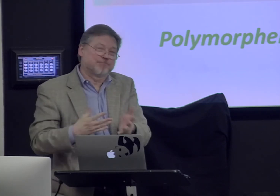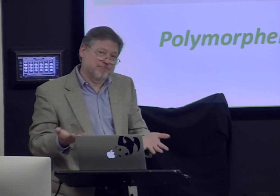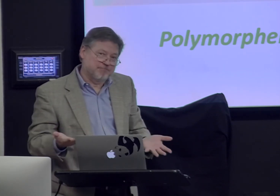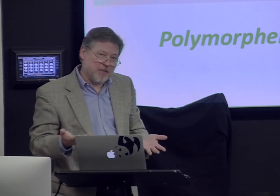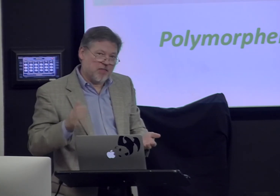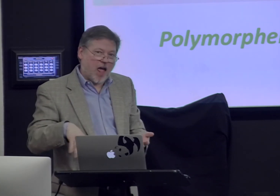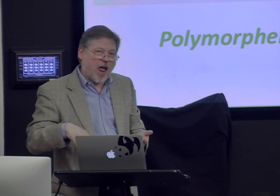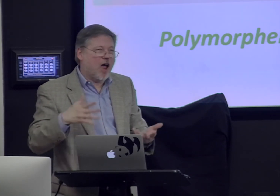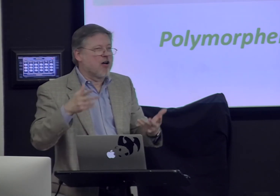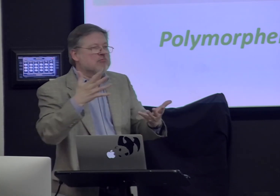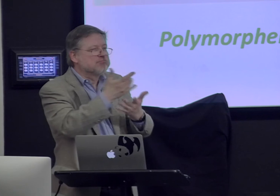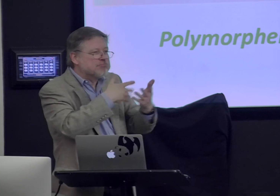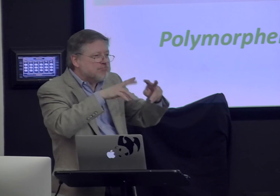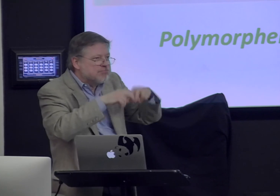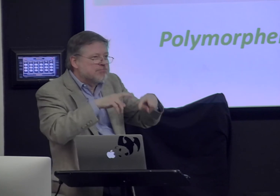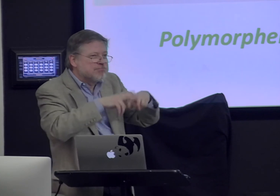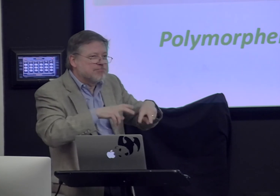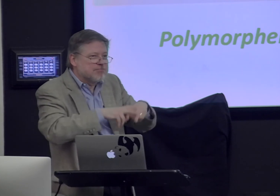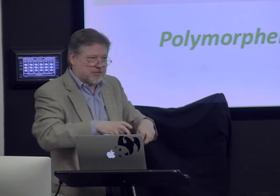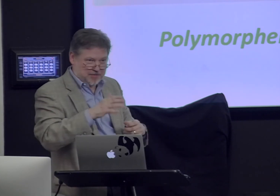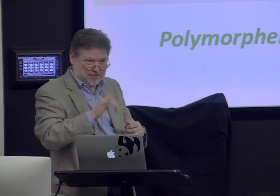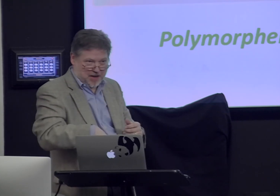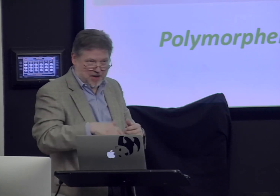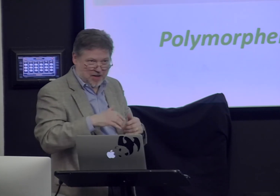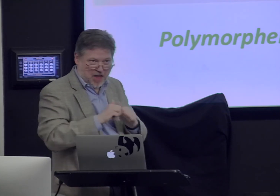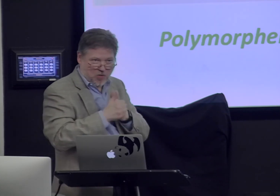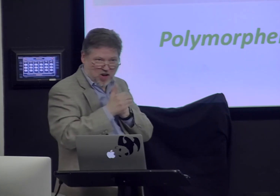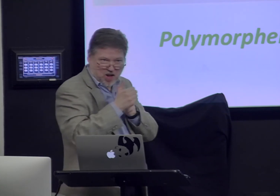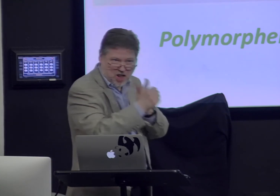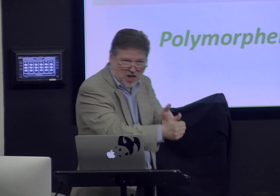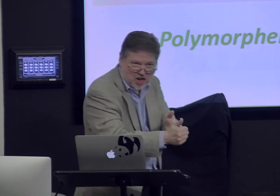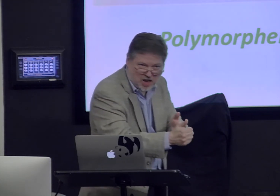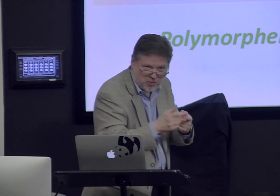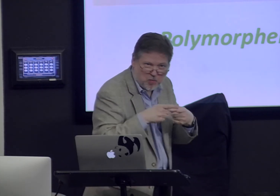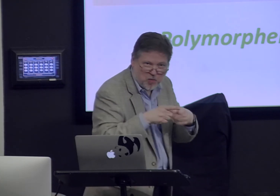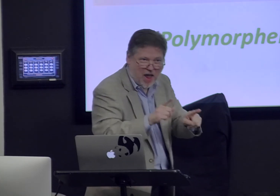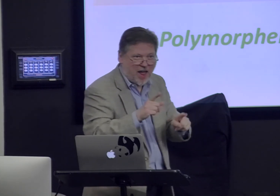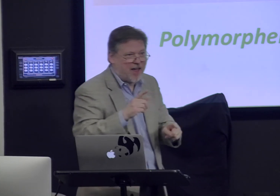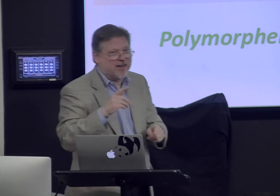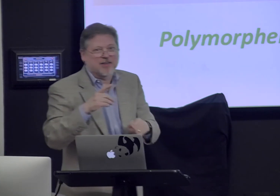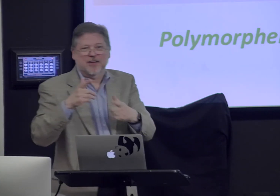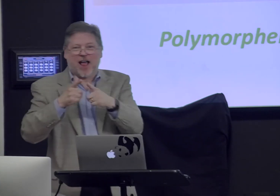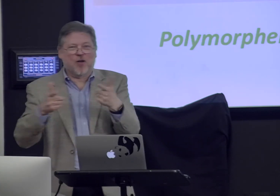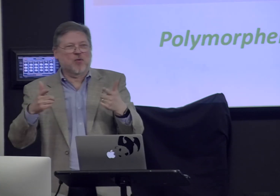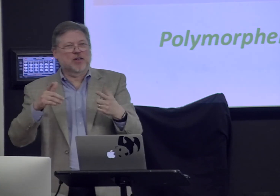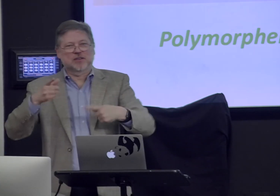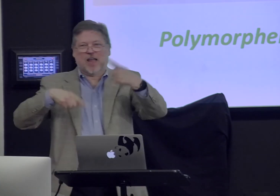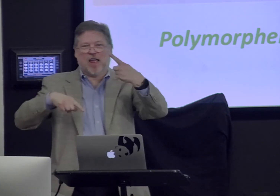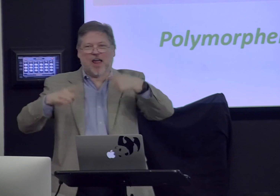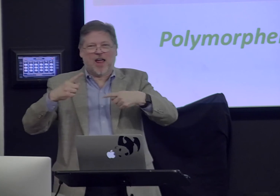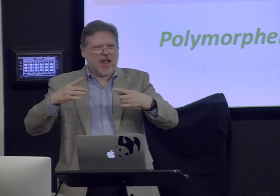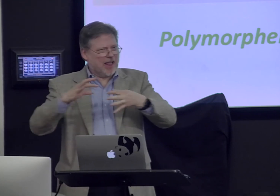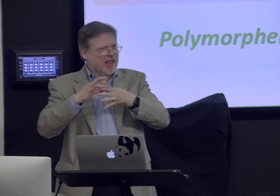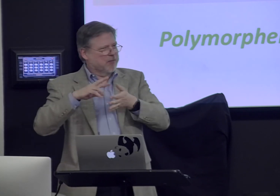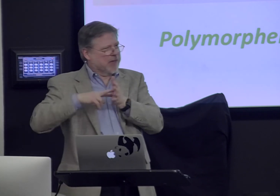important, I think that it can lead phonologists to not really recognize what it